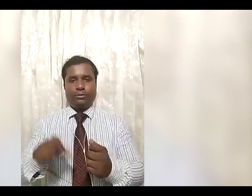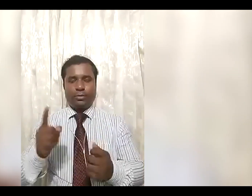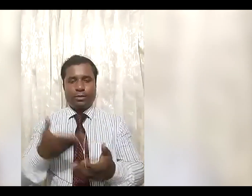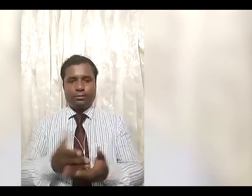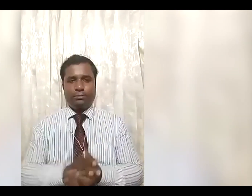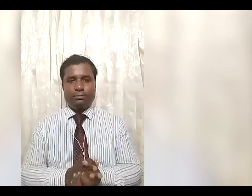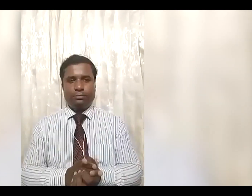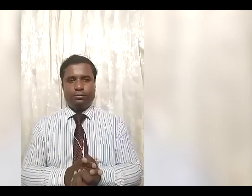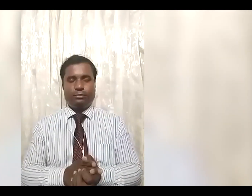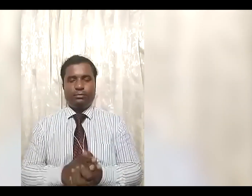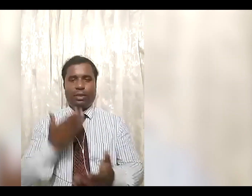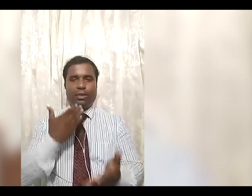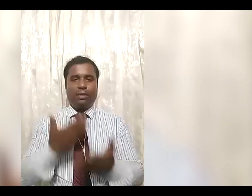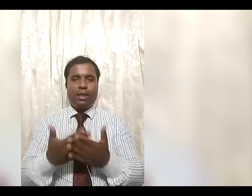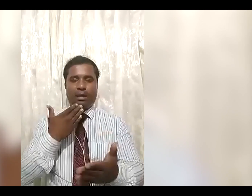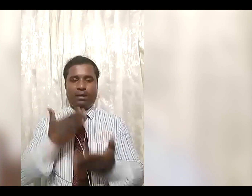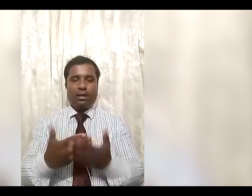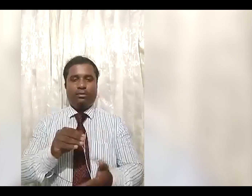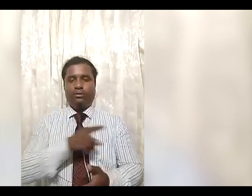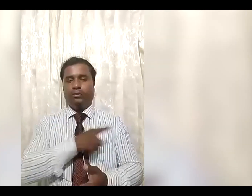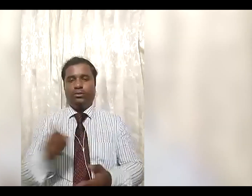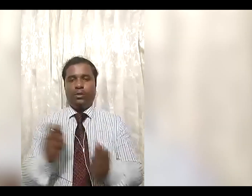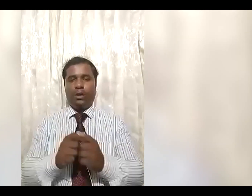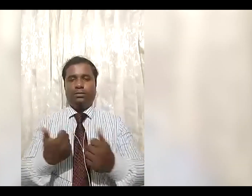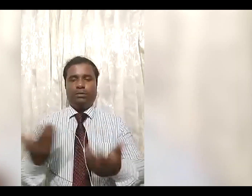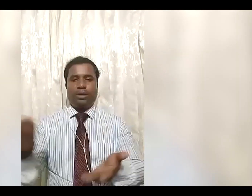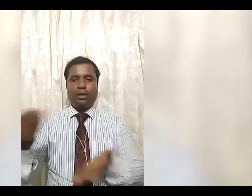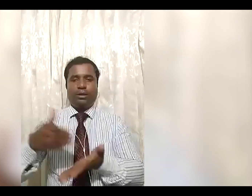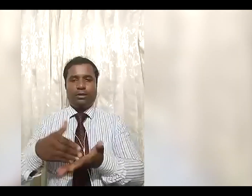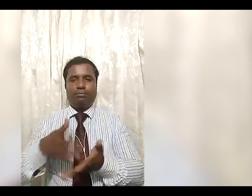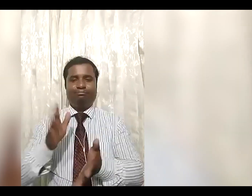very thankful to Arif, our talented interpreter,